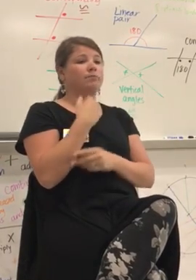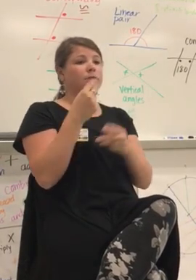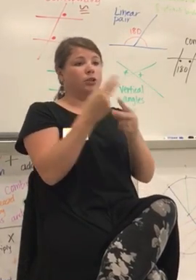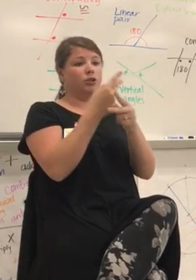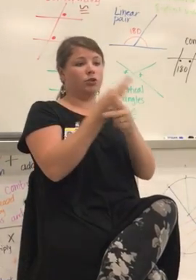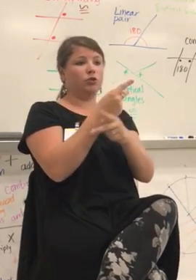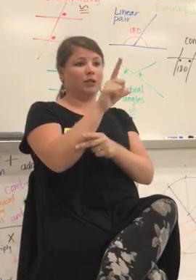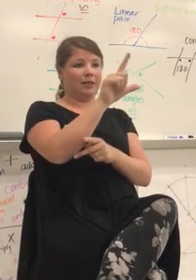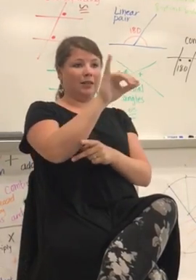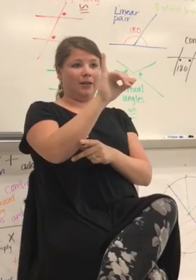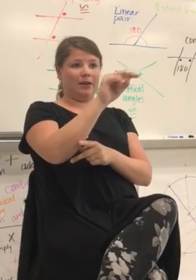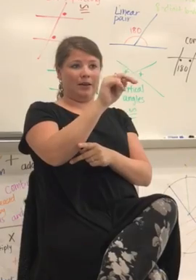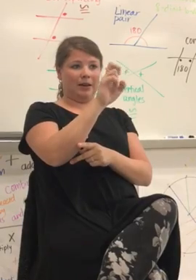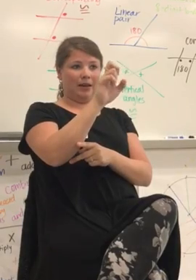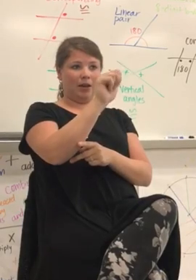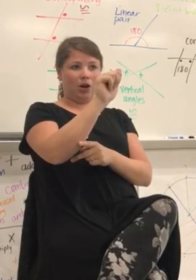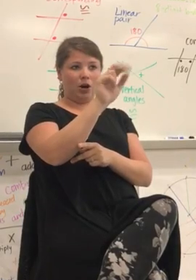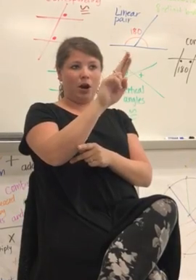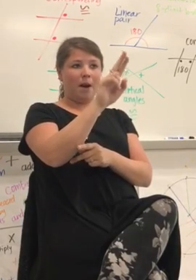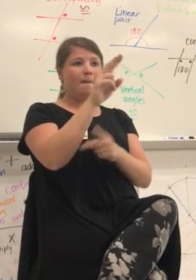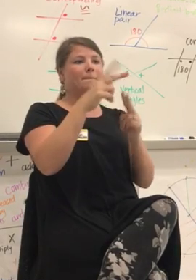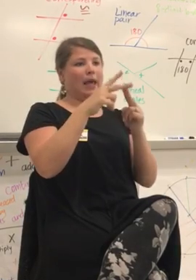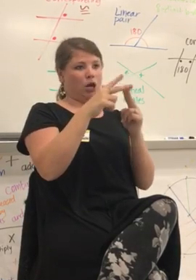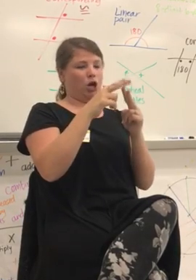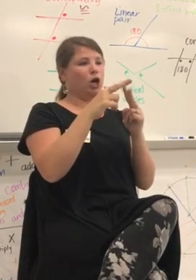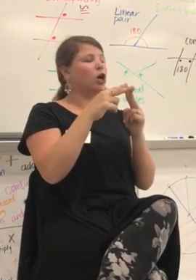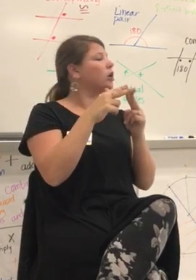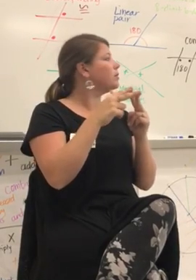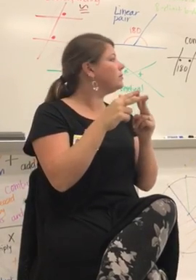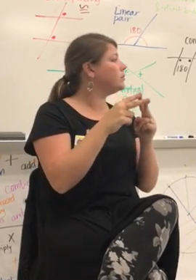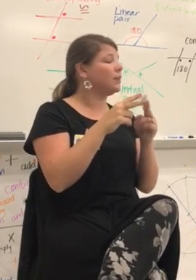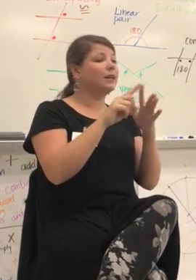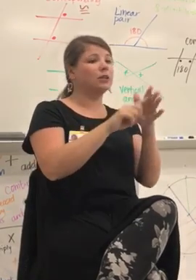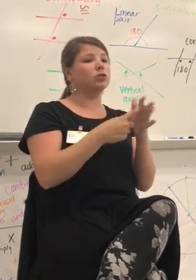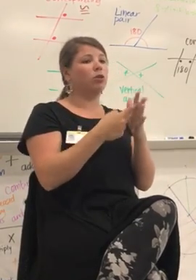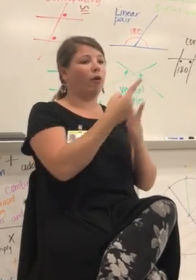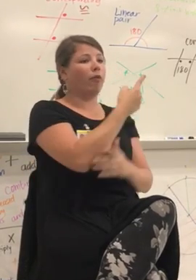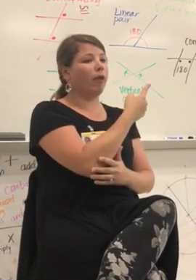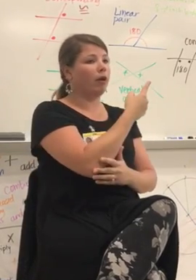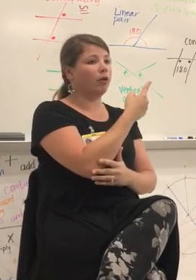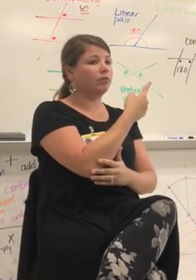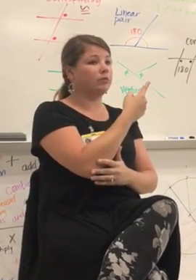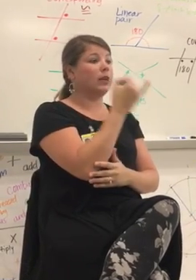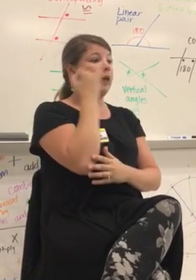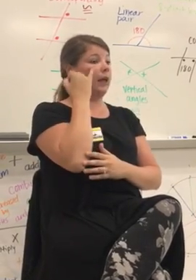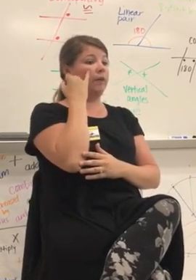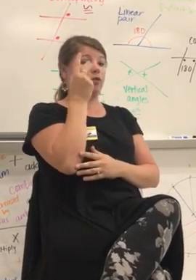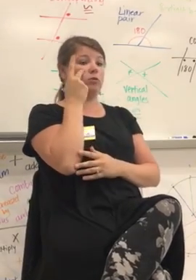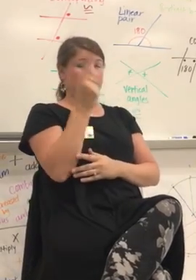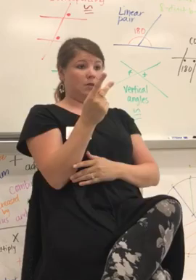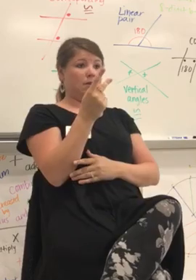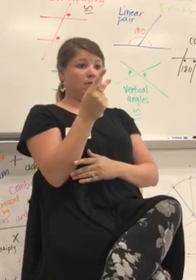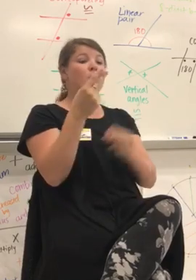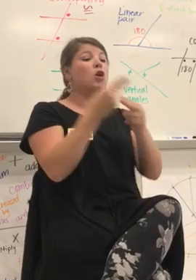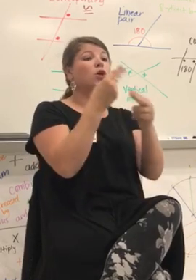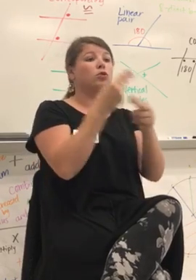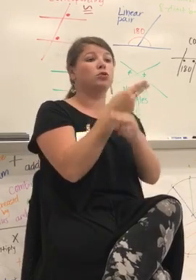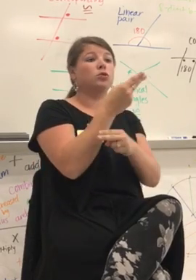126. Okay, so you could have started there. Anything that you see, just use what you know. So I saw this was a linear